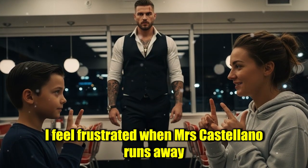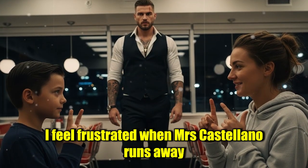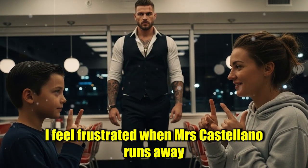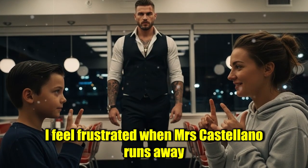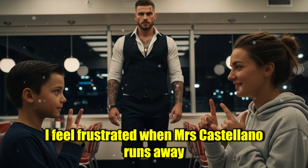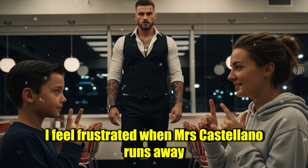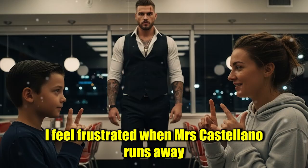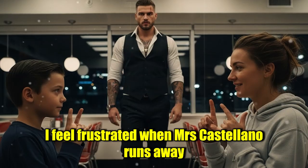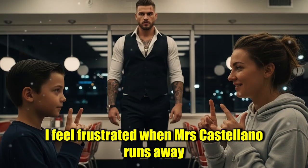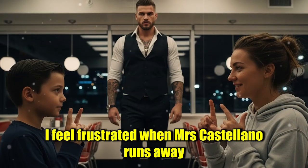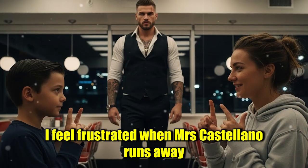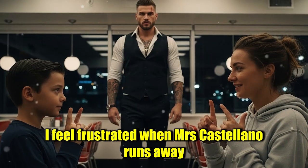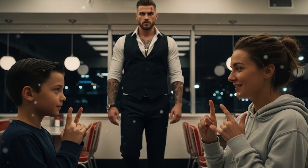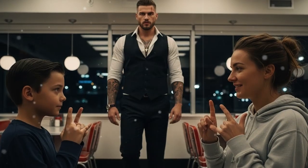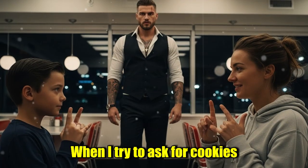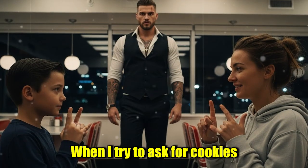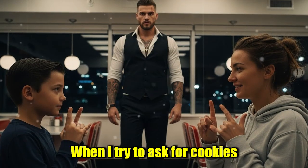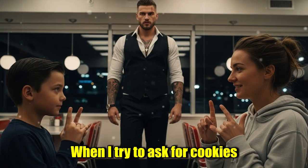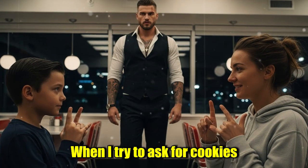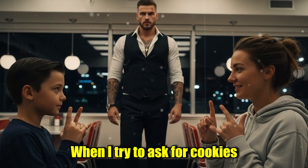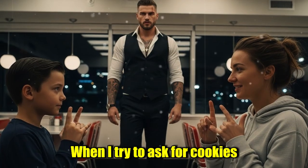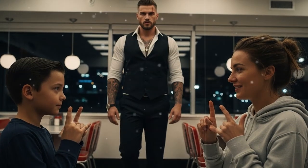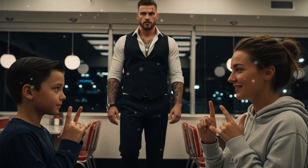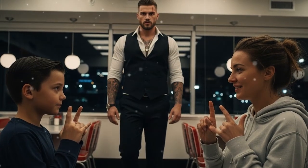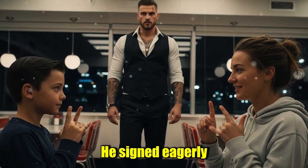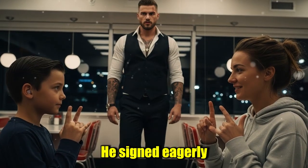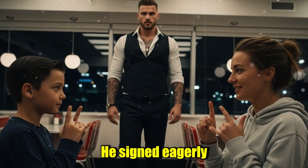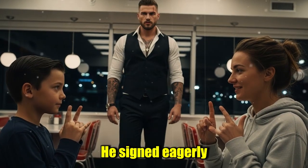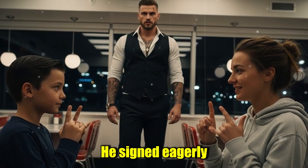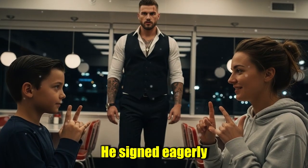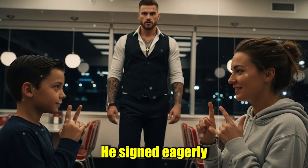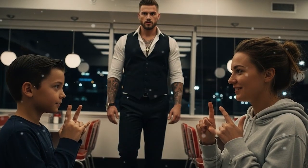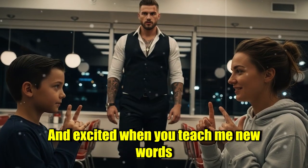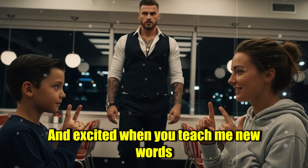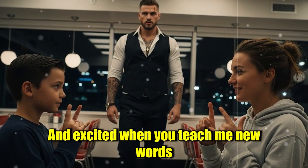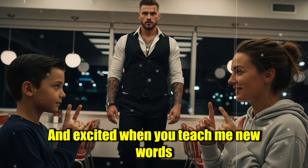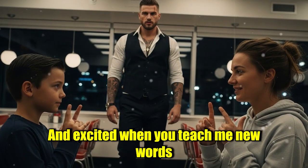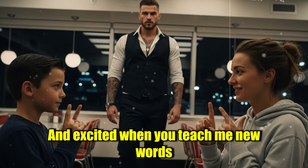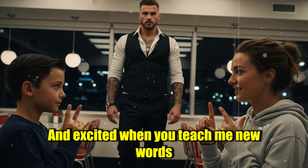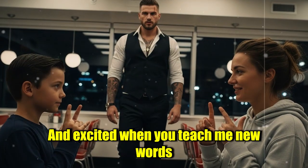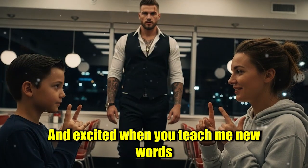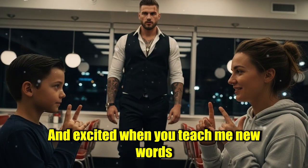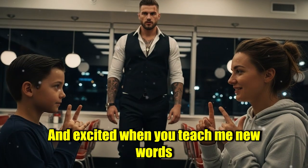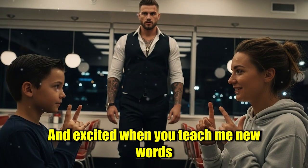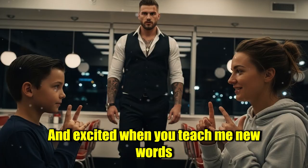when Mrs. Castellano runs away when I try to ask for cookies," he signed eagerly. "And excited when you teach me new